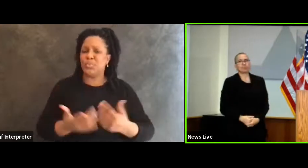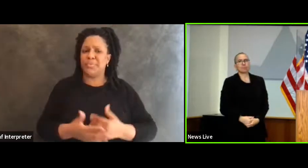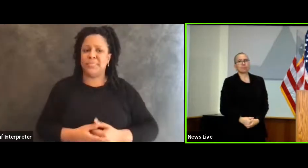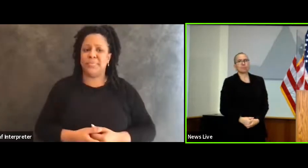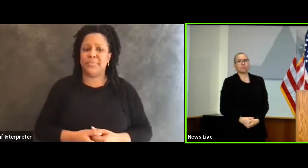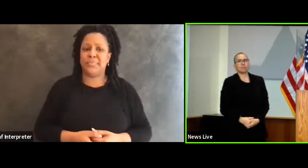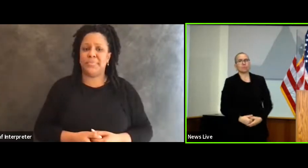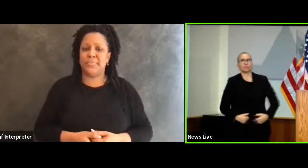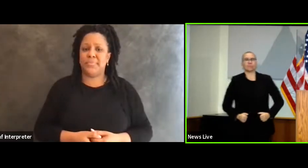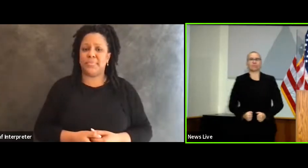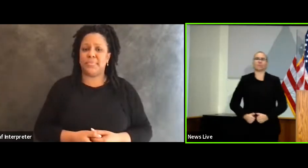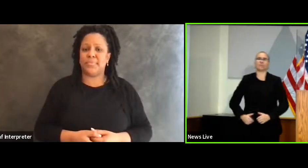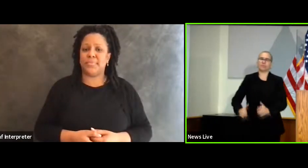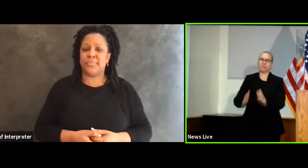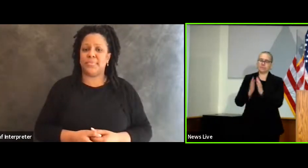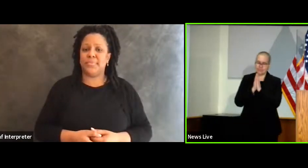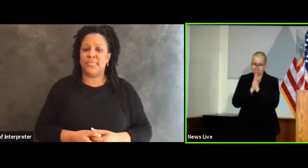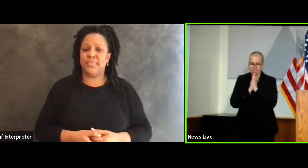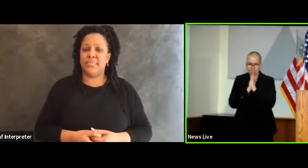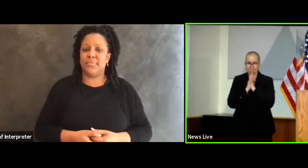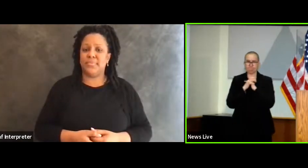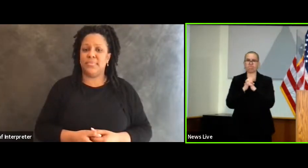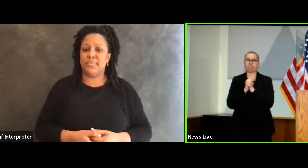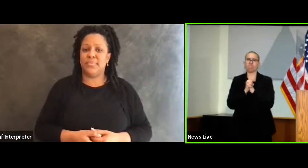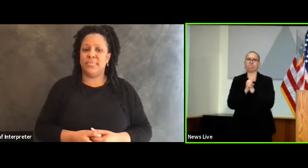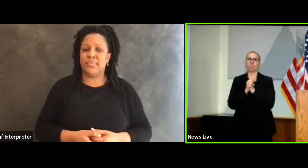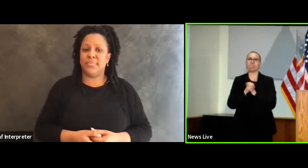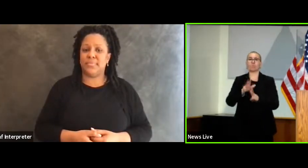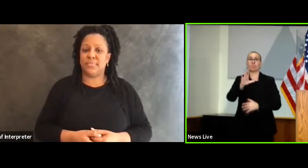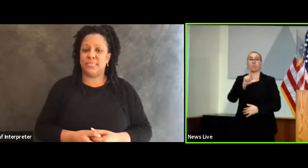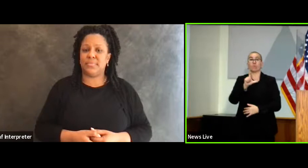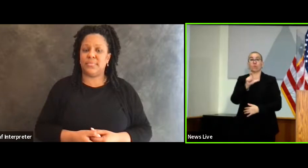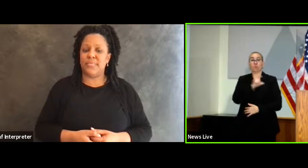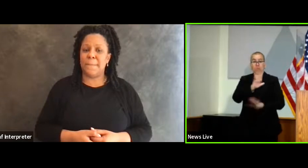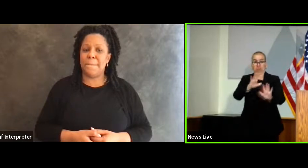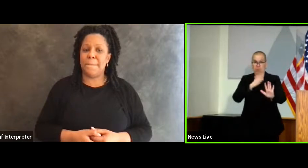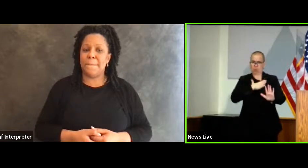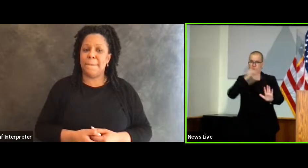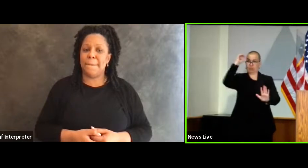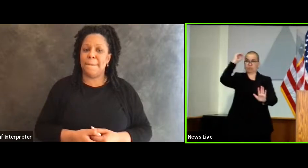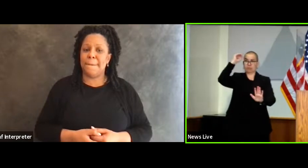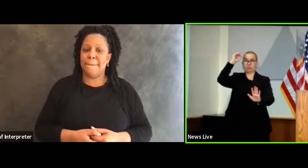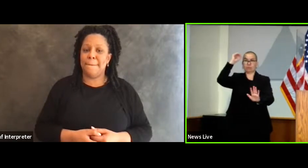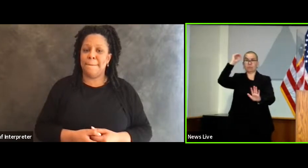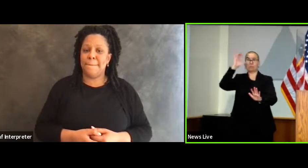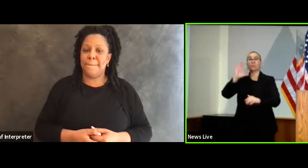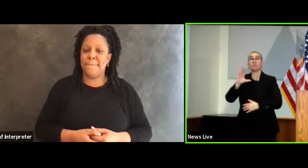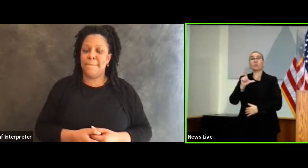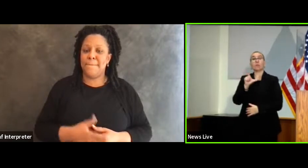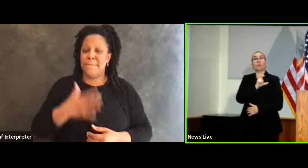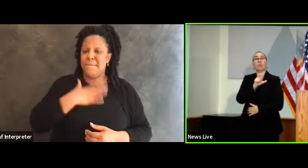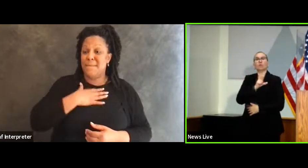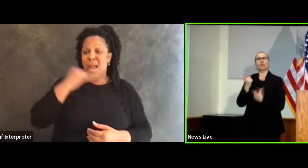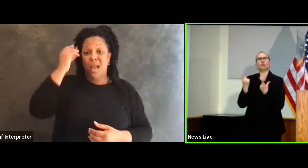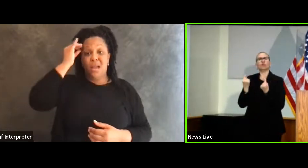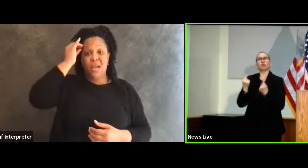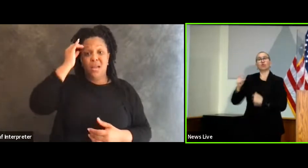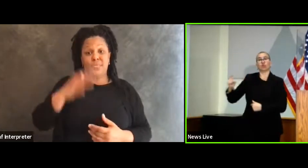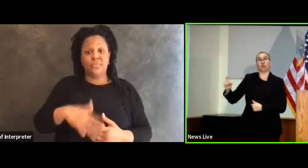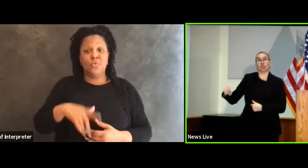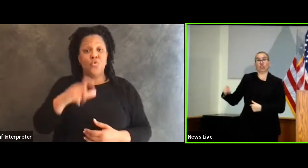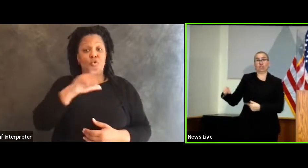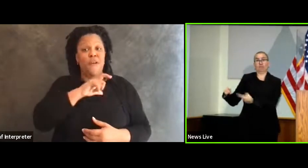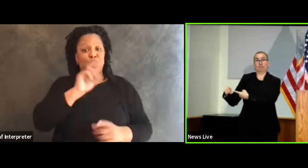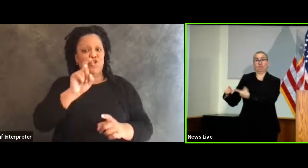You know, officers, in my opinion, are supposed to engage with the citizenry